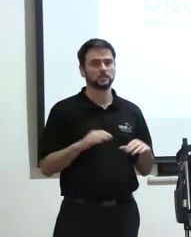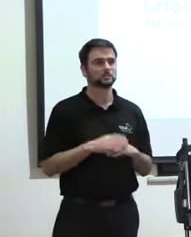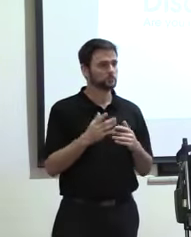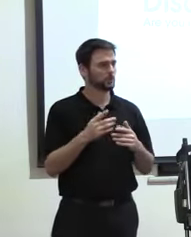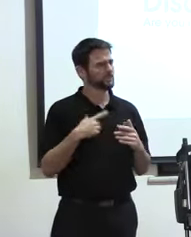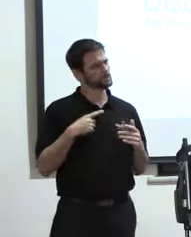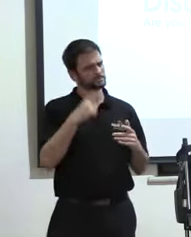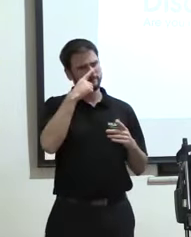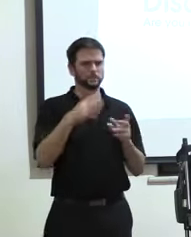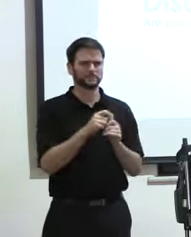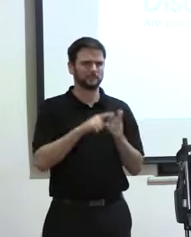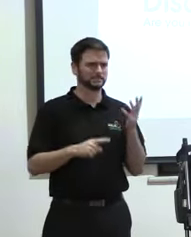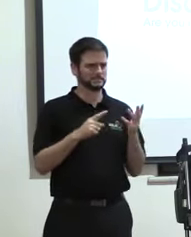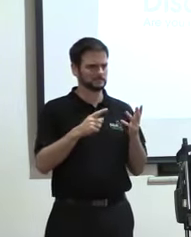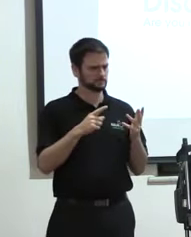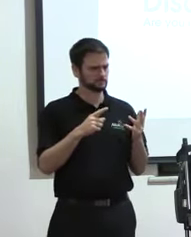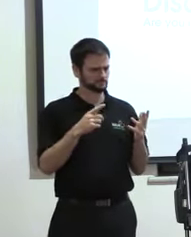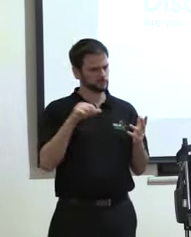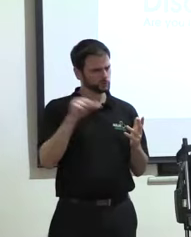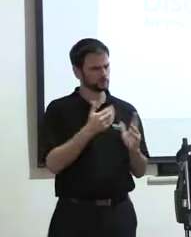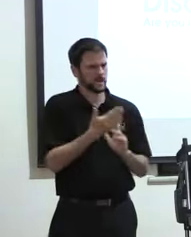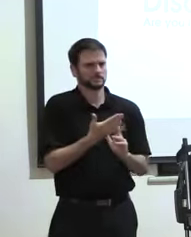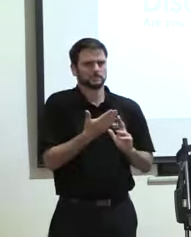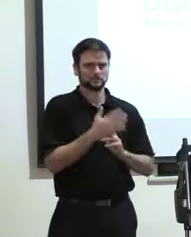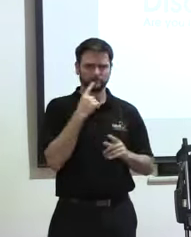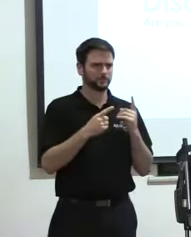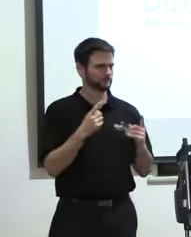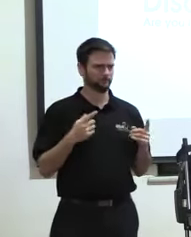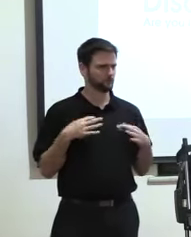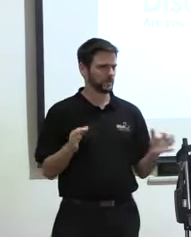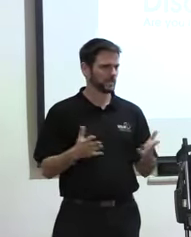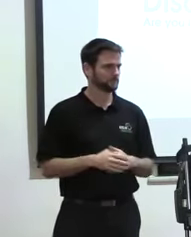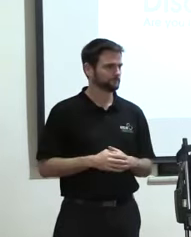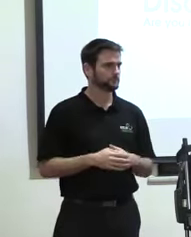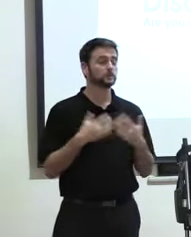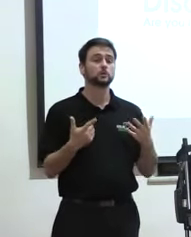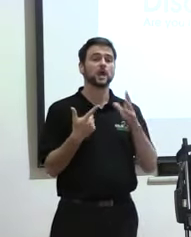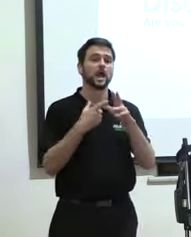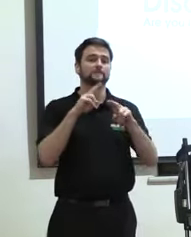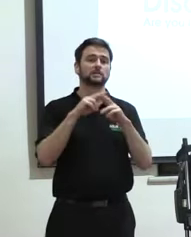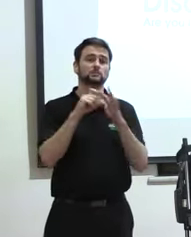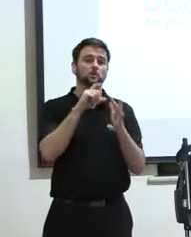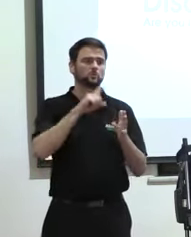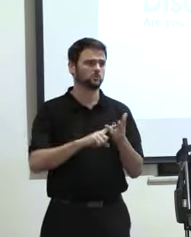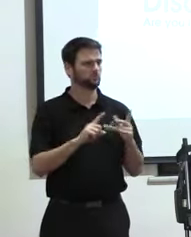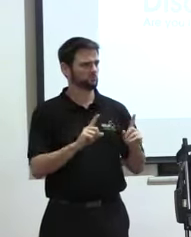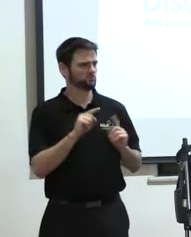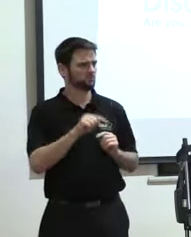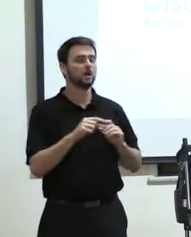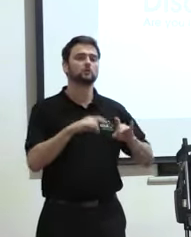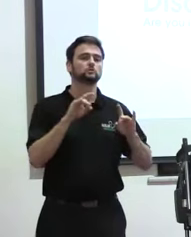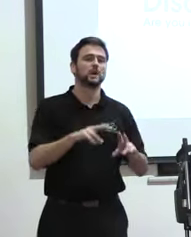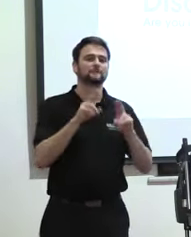this type of information. So, AFDO itself, so we are the Australian Federation